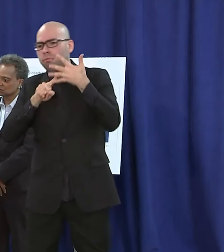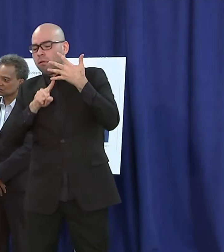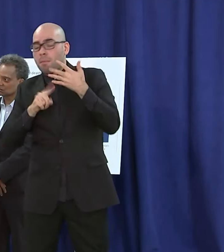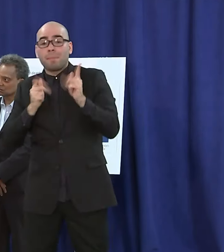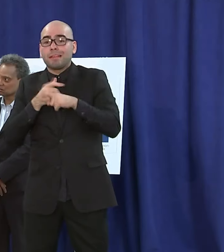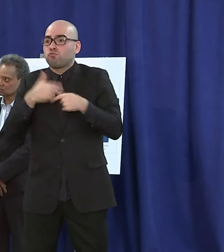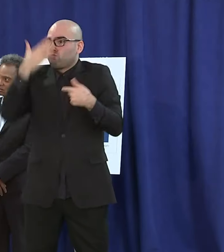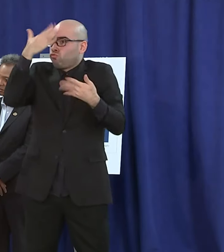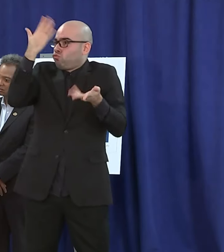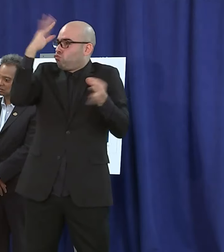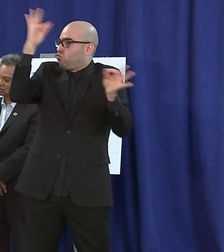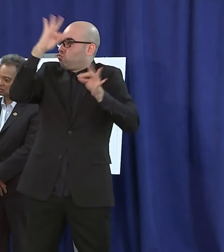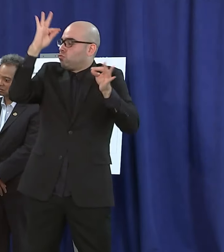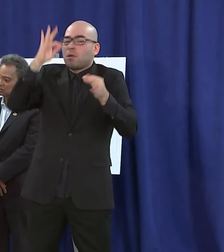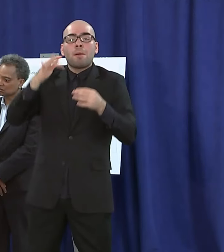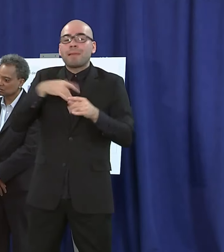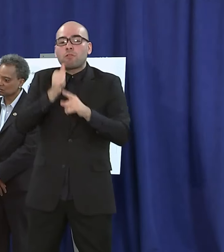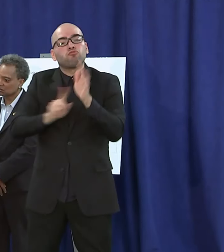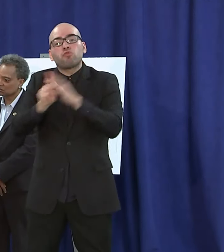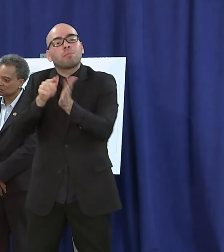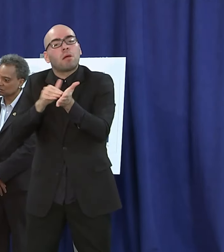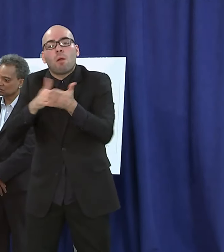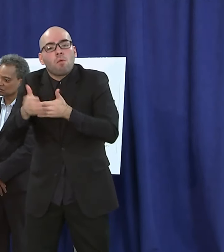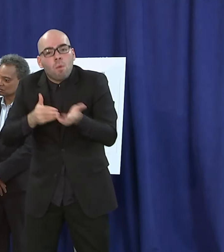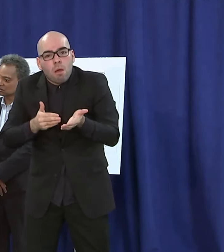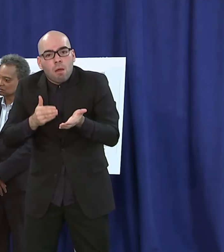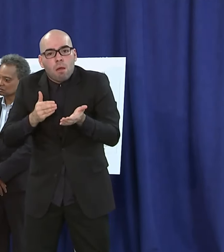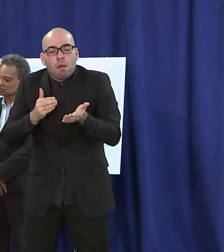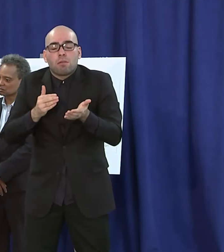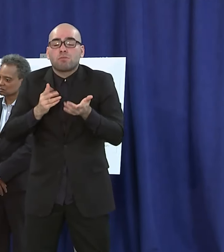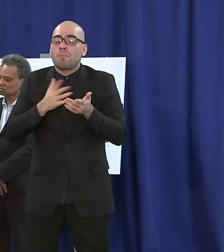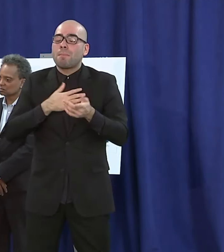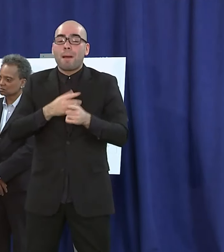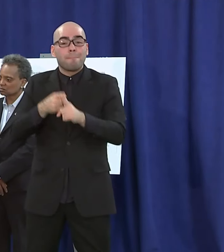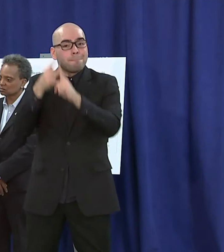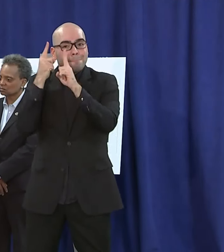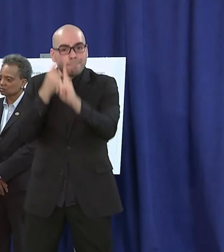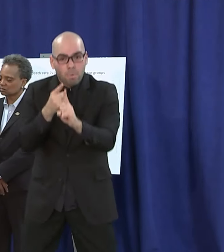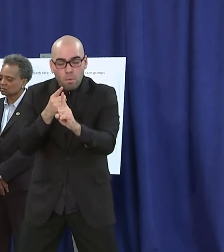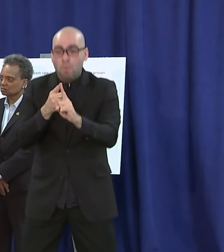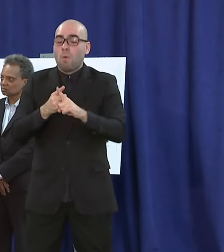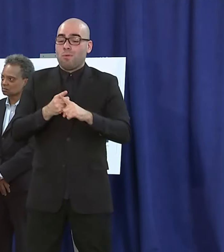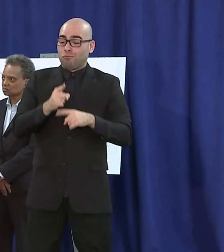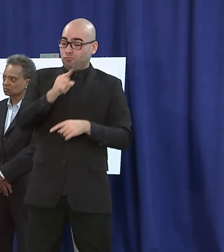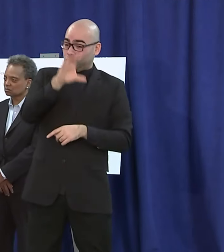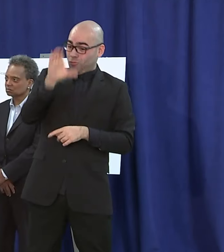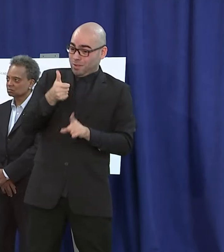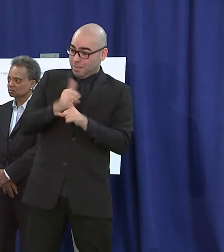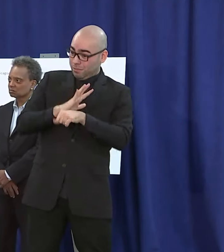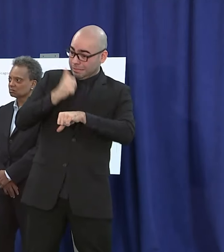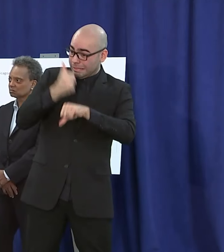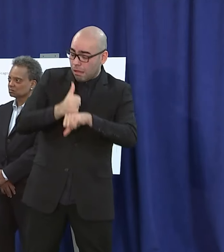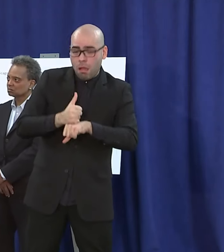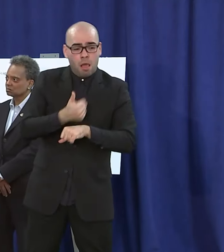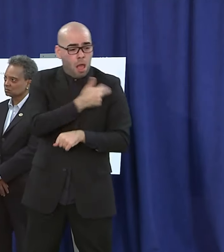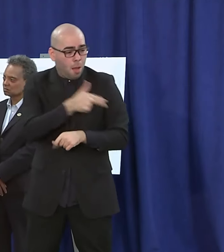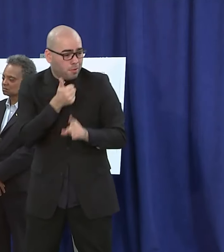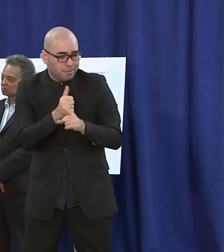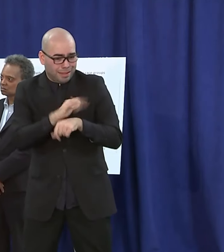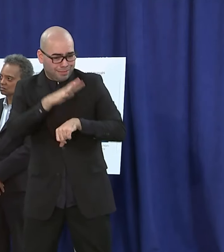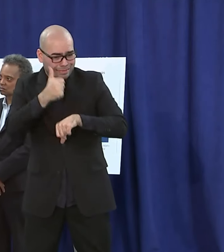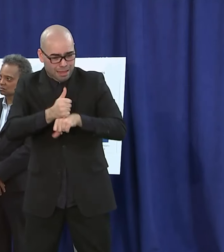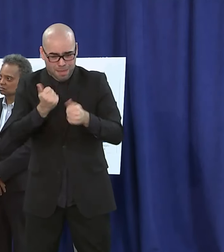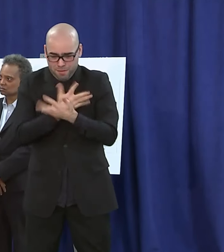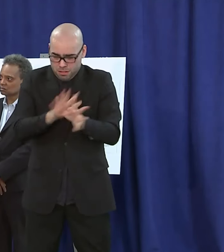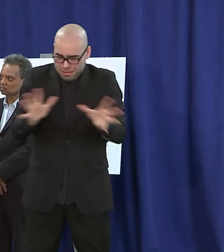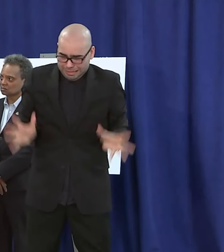no access to care. So my call is to the community is that while the city is putting things in place, while hospitals are putting things in